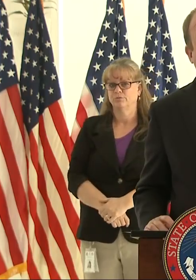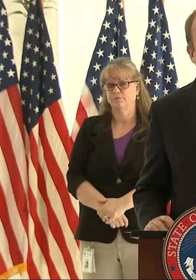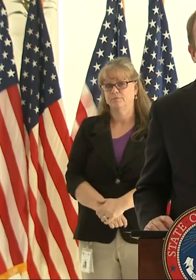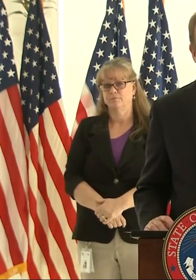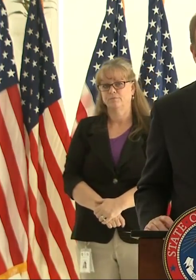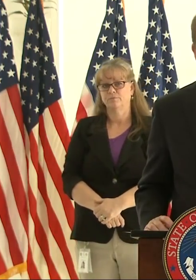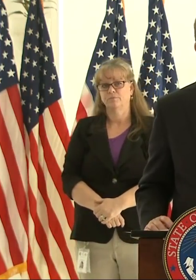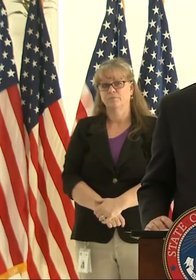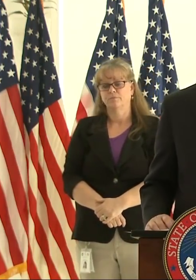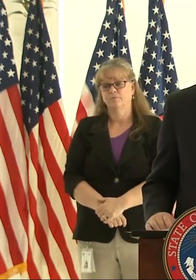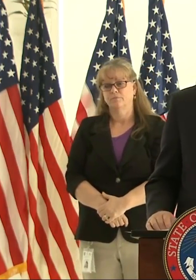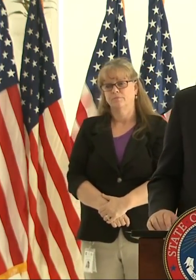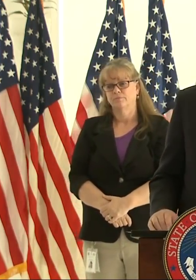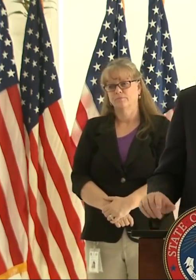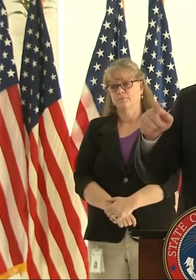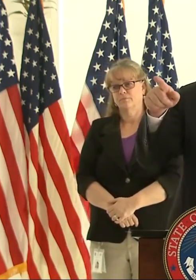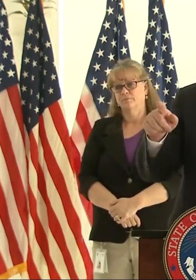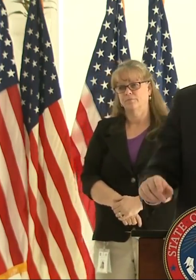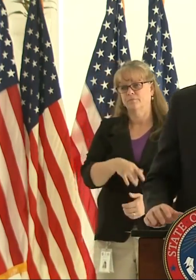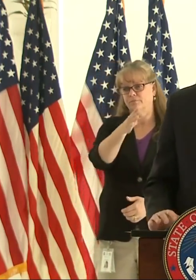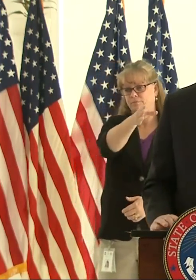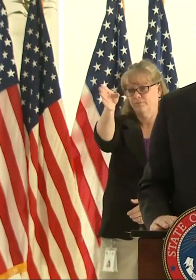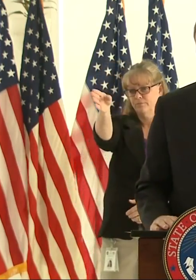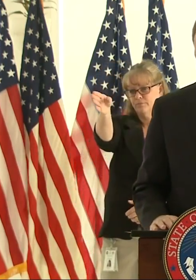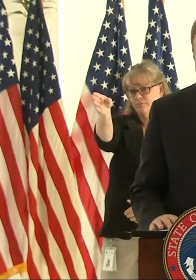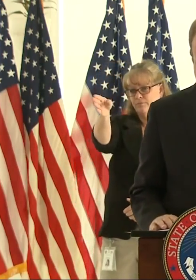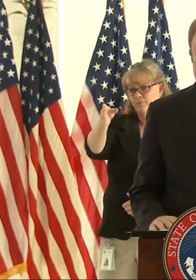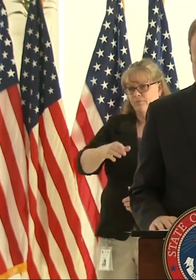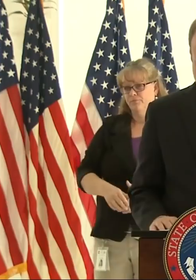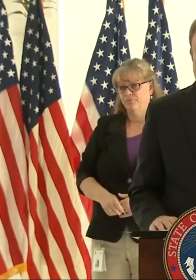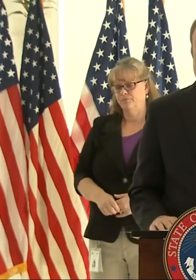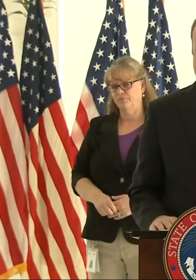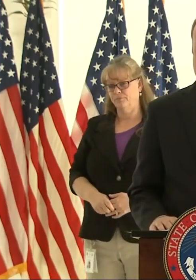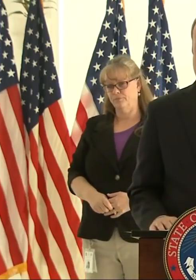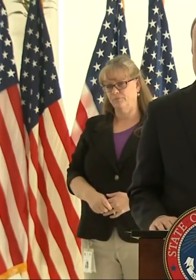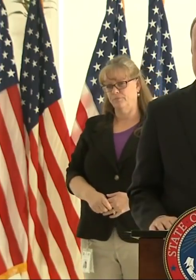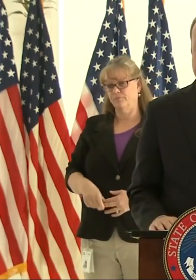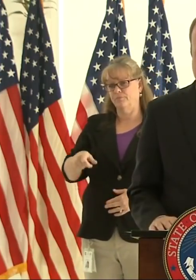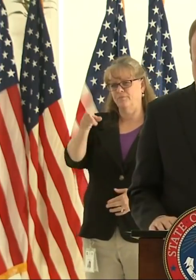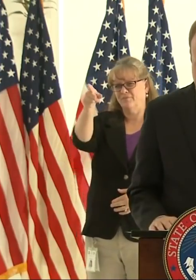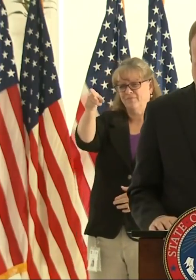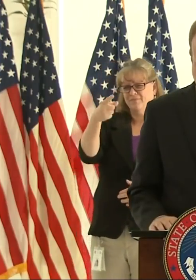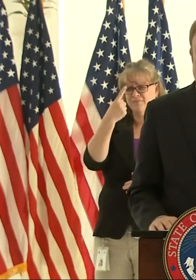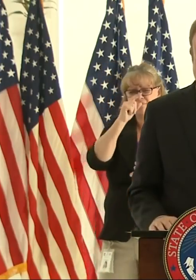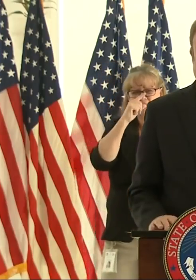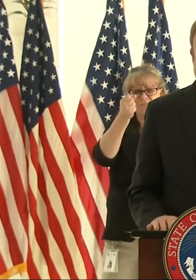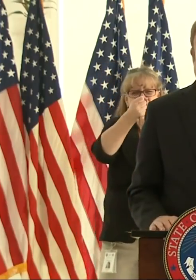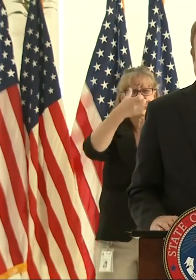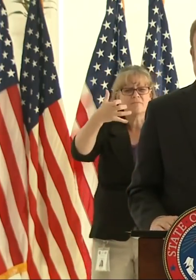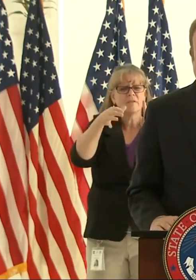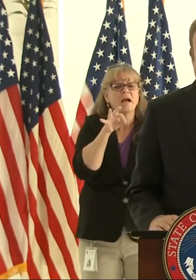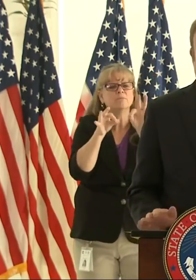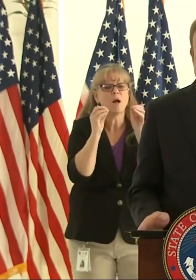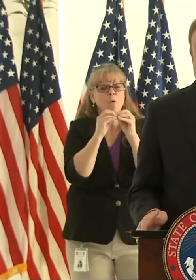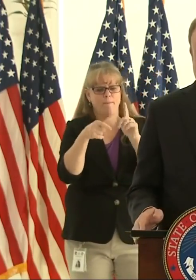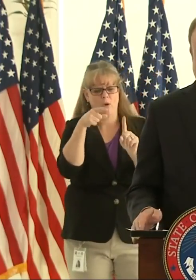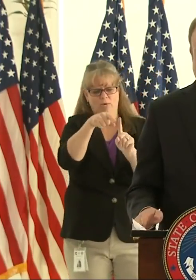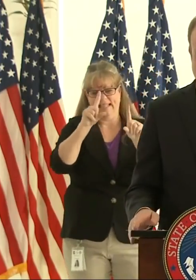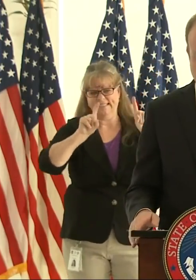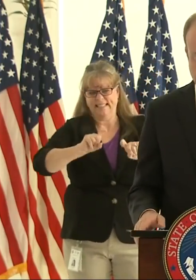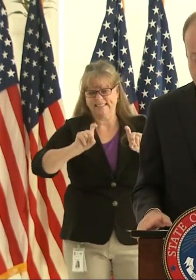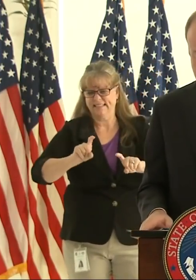durante todo el estado. Governor, you described testing earlier as one of the tools in the toolbox, but it